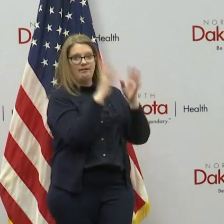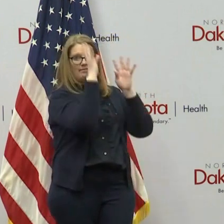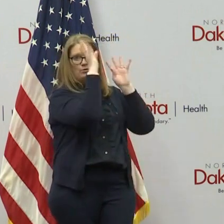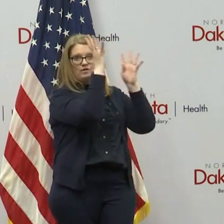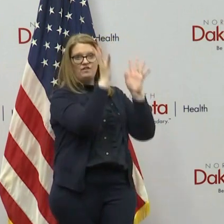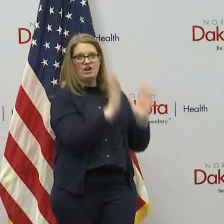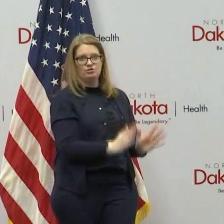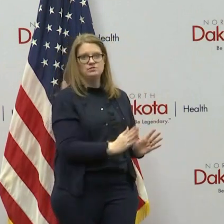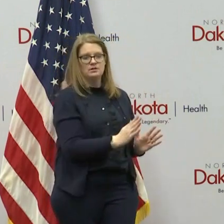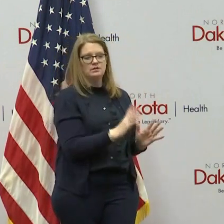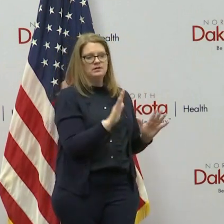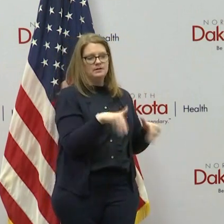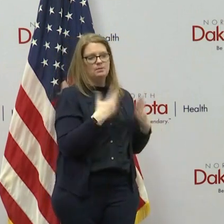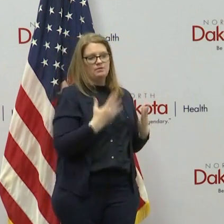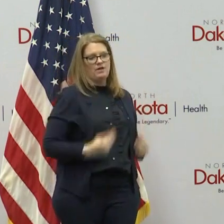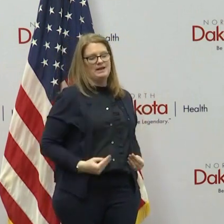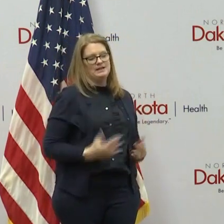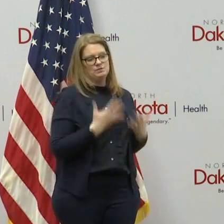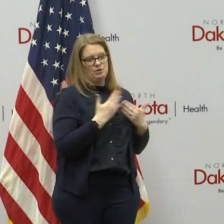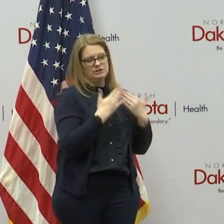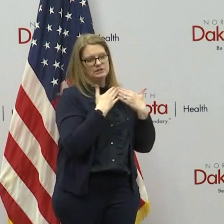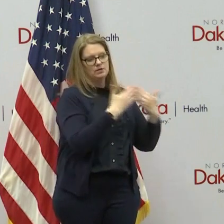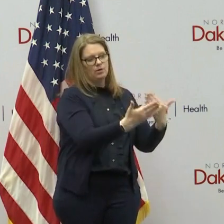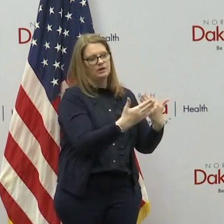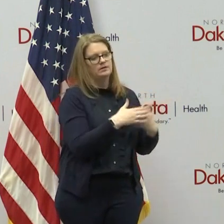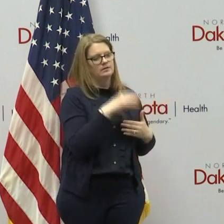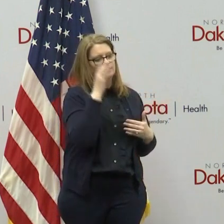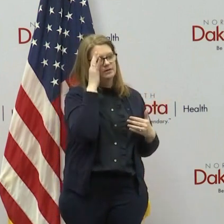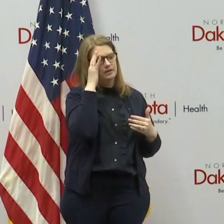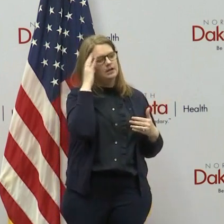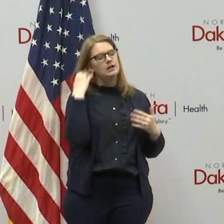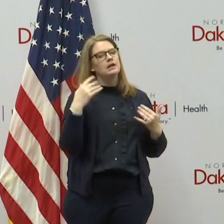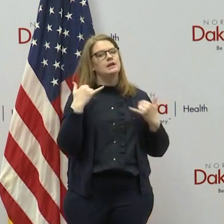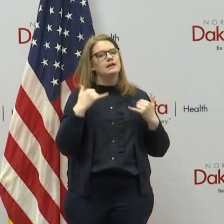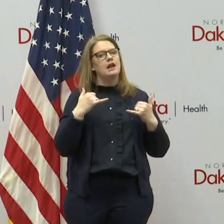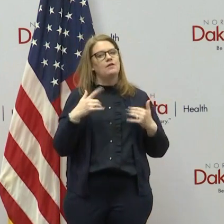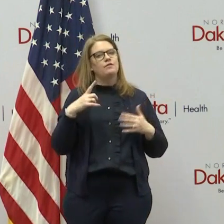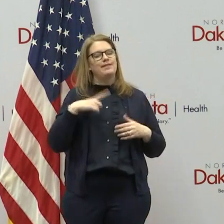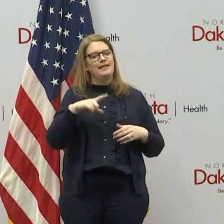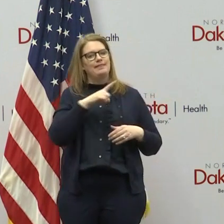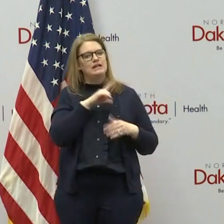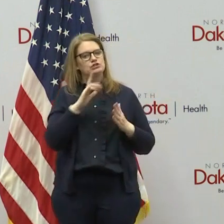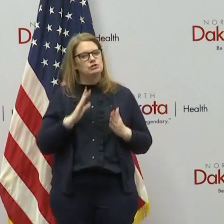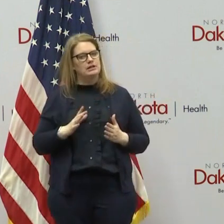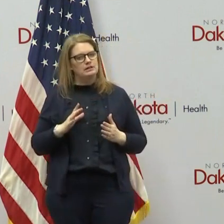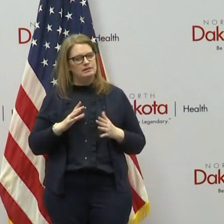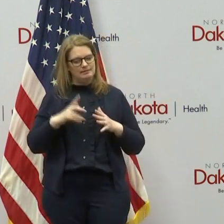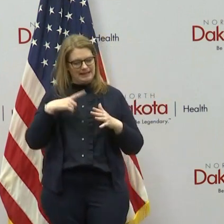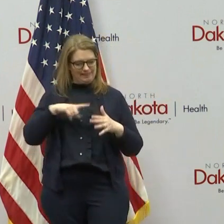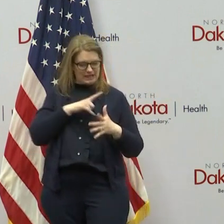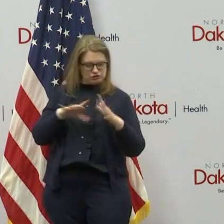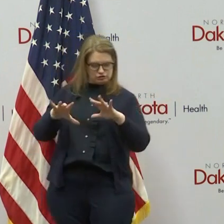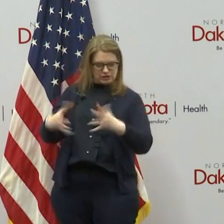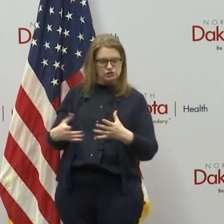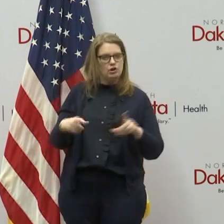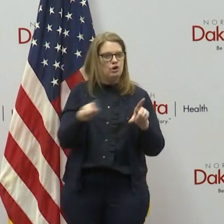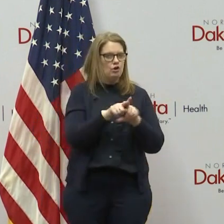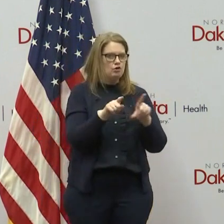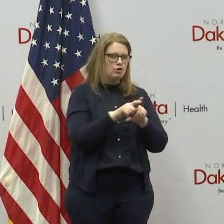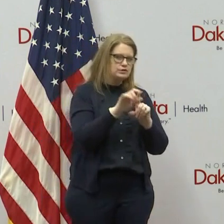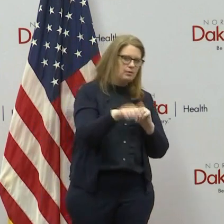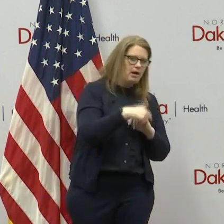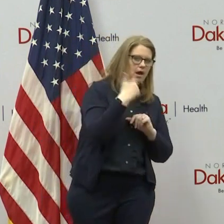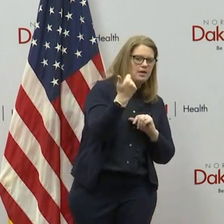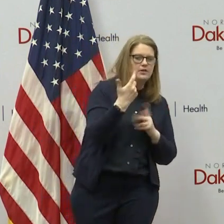they'll provide inspiration as we move forward. But the other thing for the legislature and others to think about in terms of innovation is we know